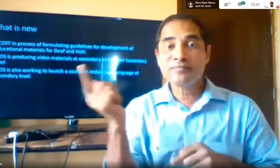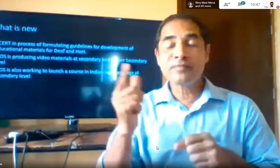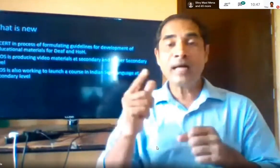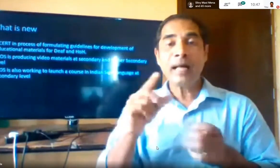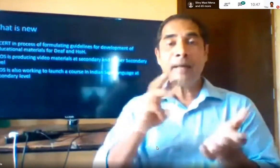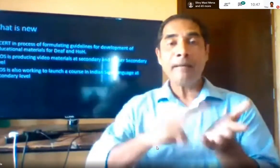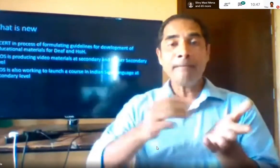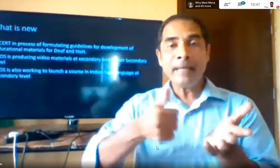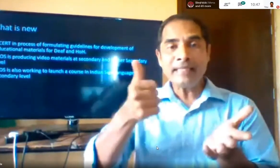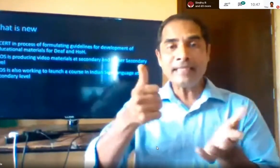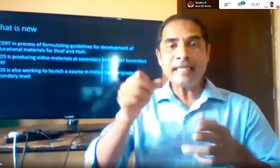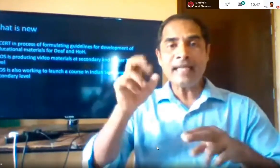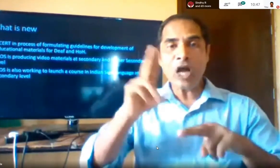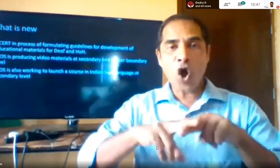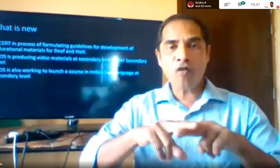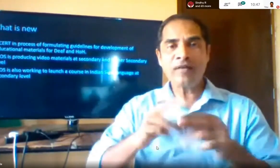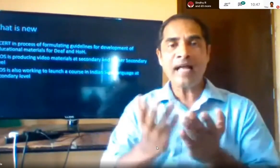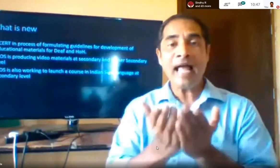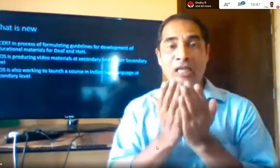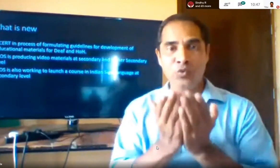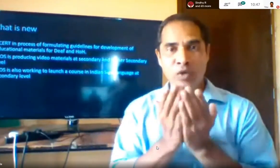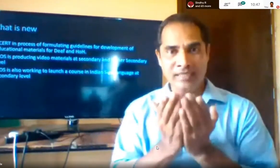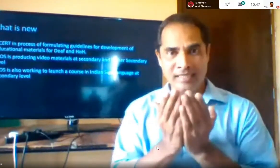do the further processing also very fast, right?